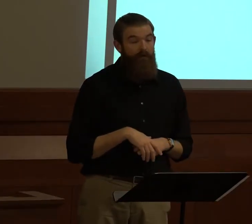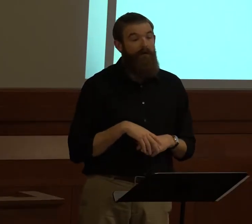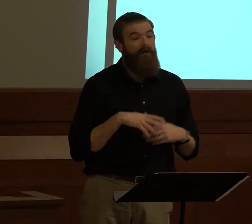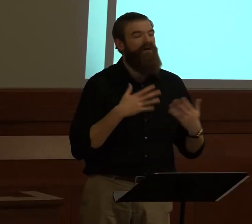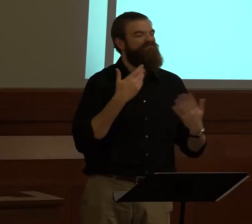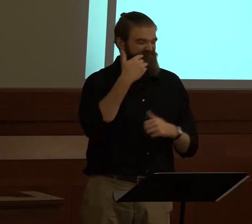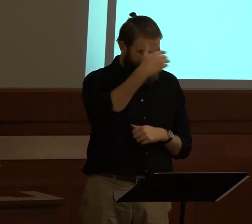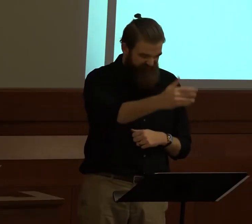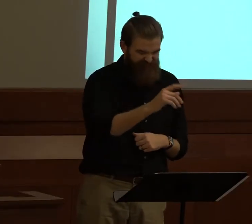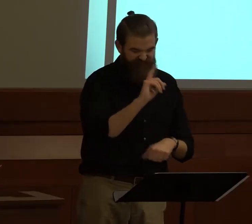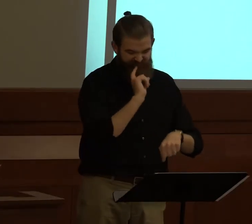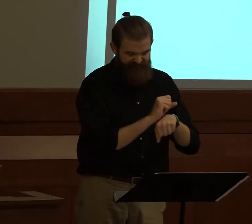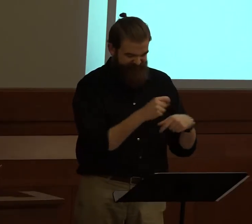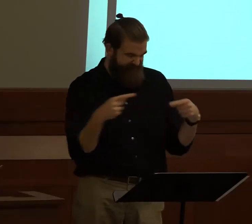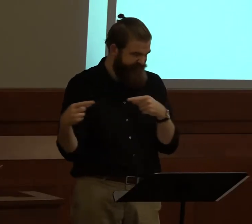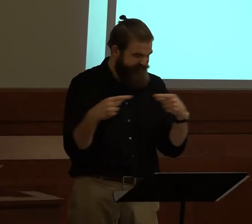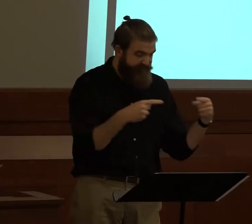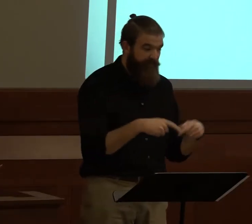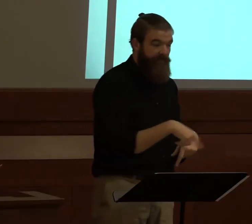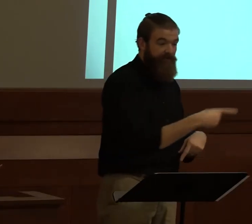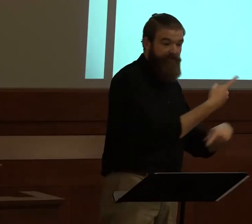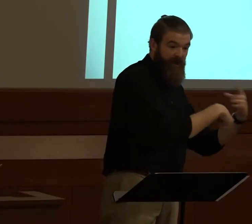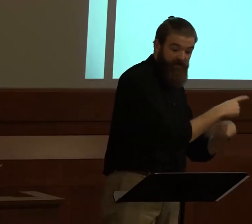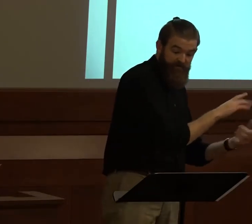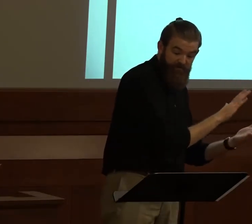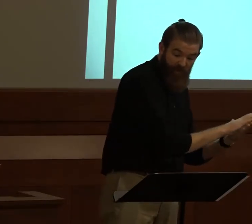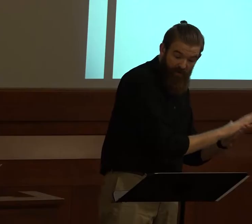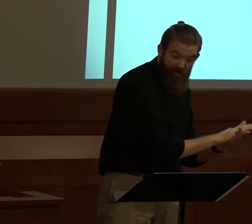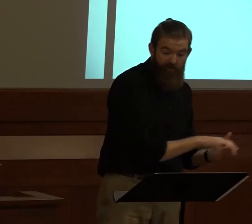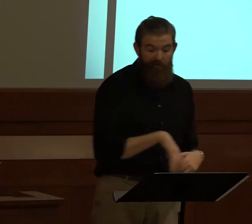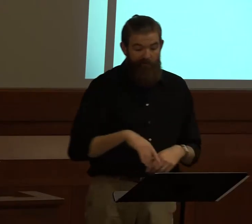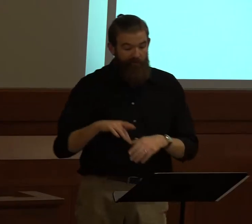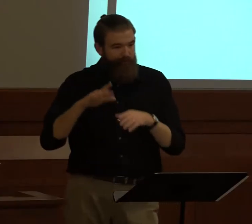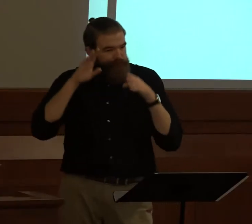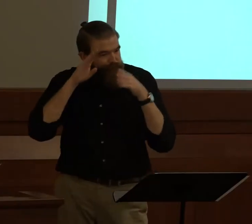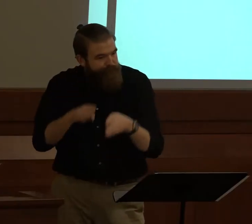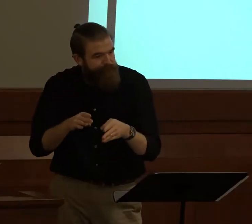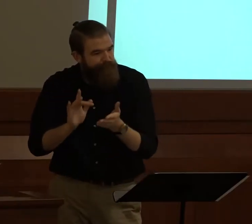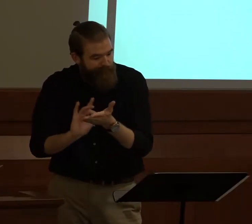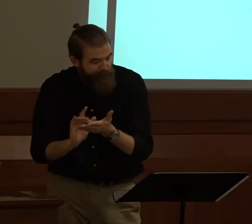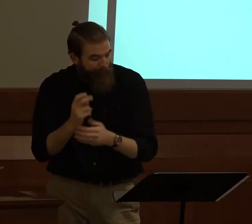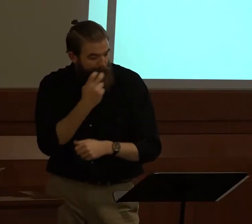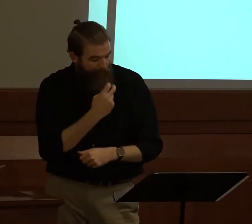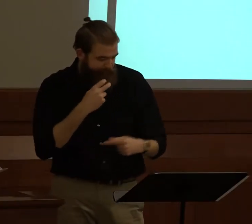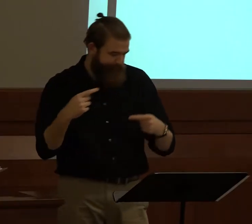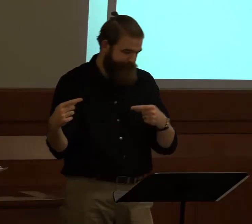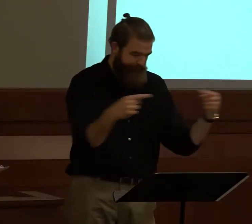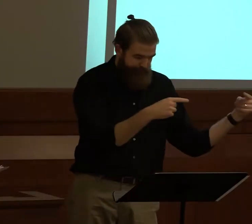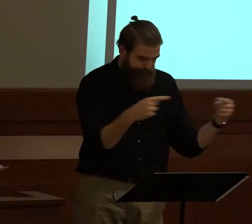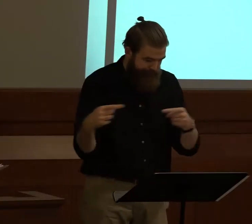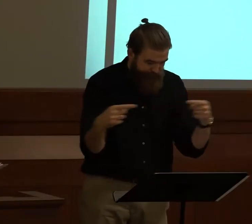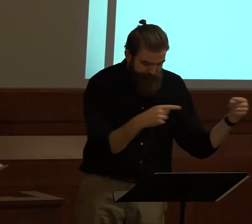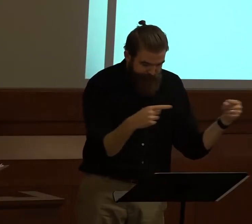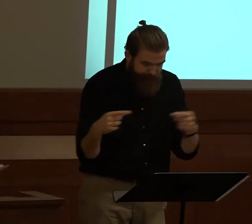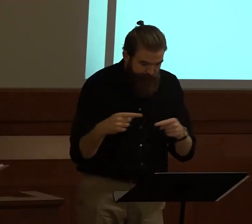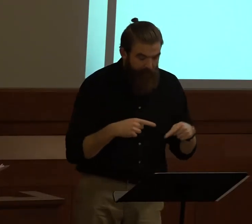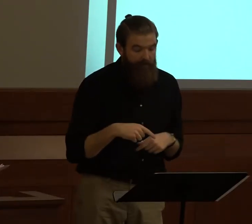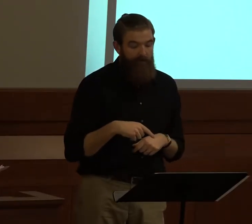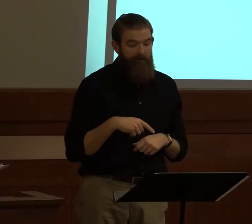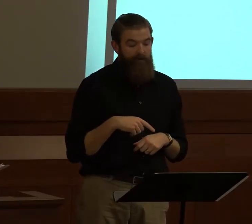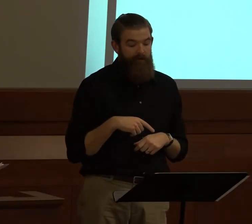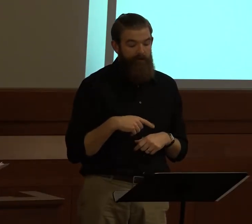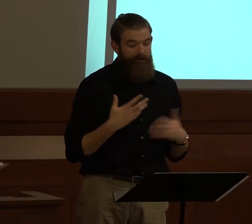of the 20th century, Catholic priests began popping up in France, England, Ireland, Brazil,